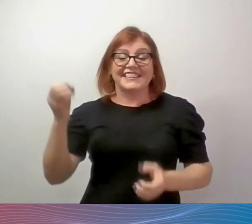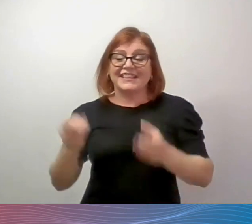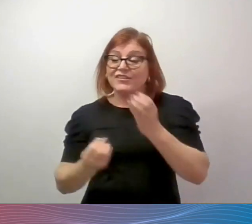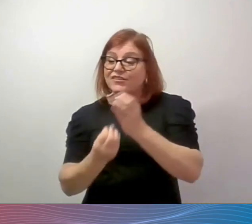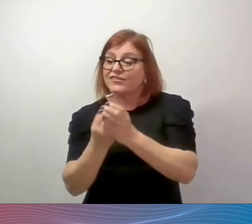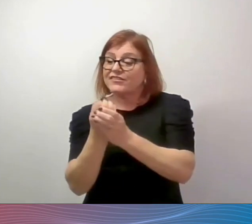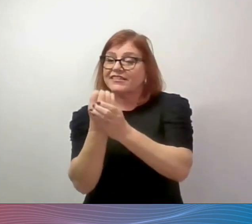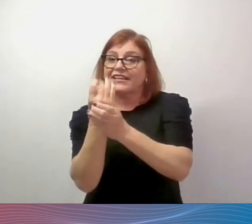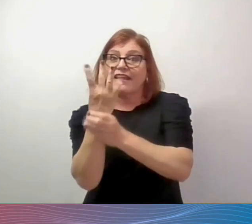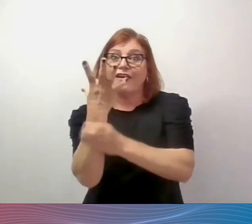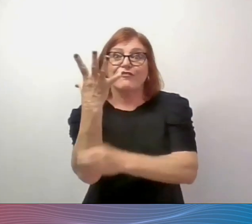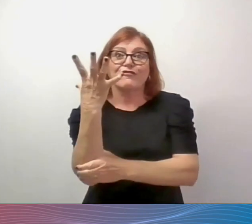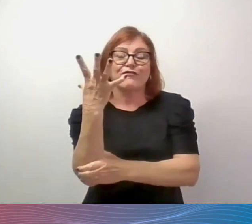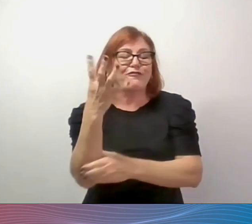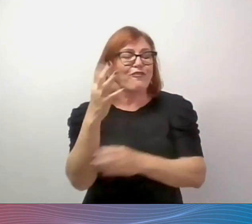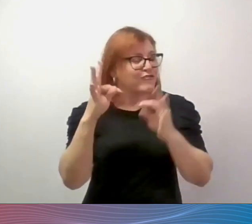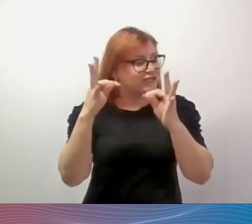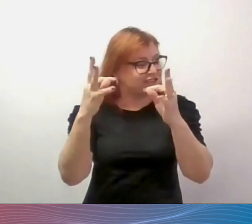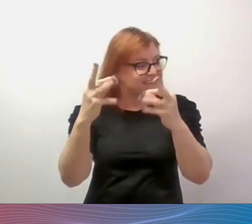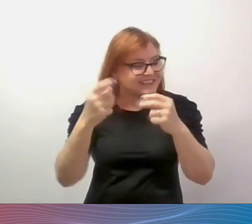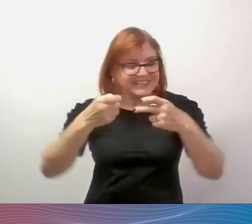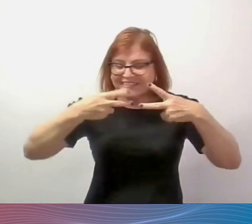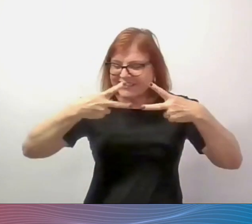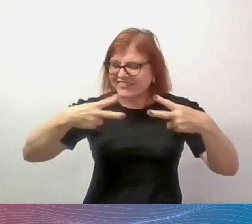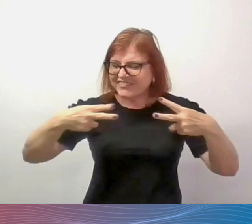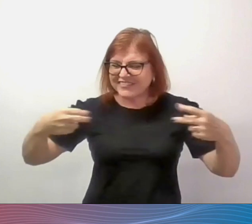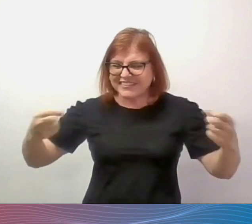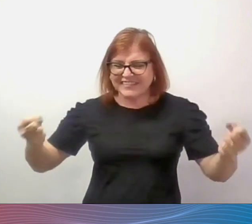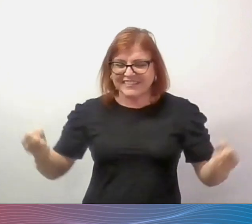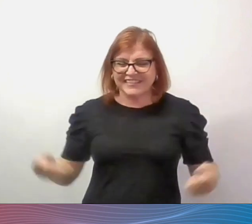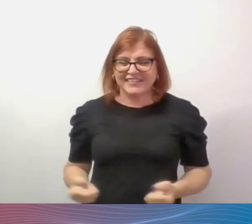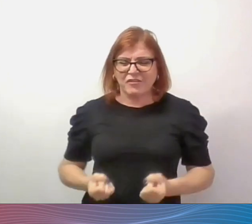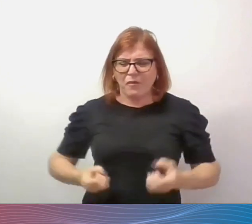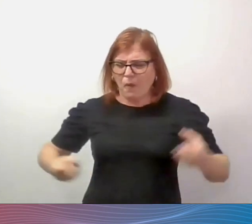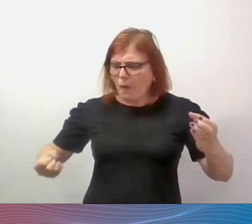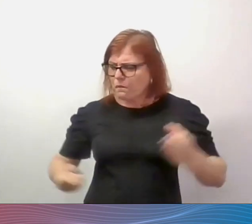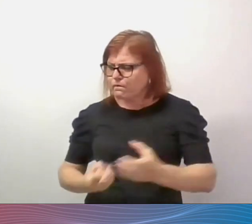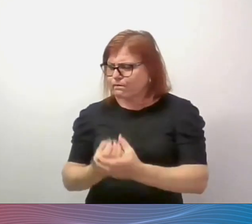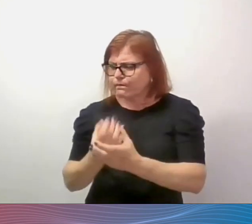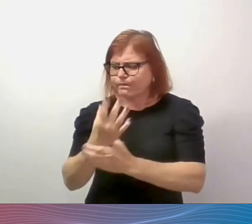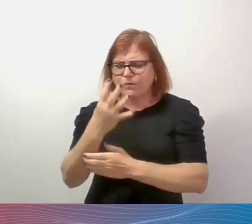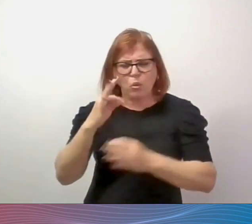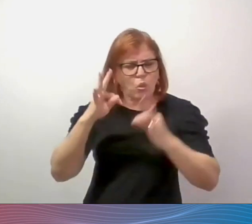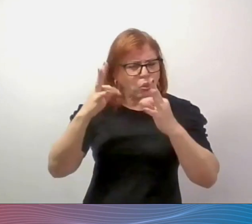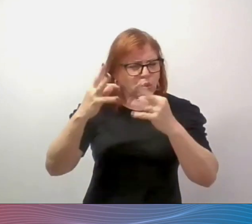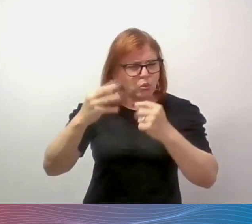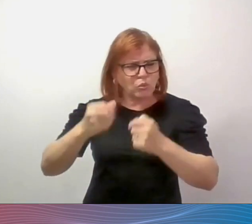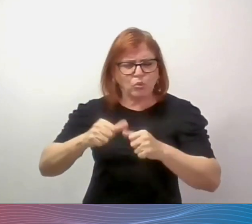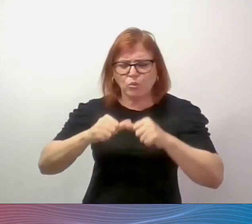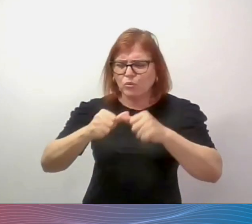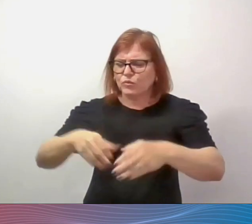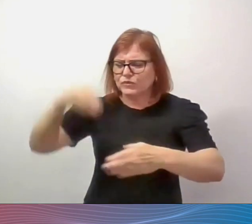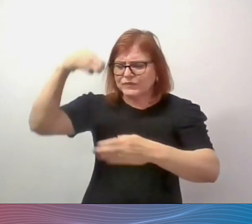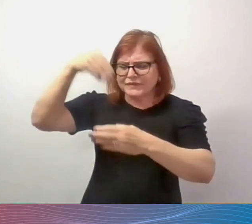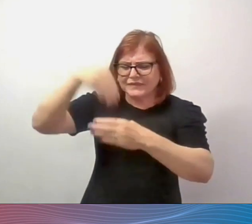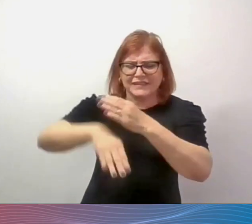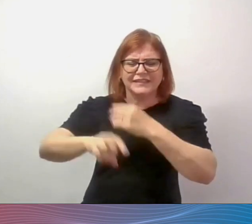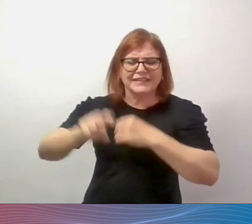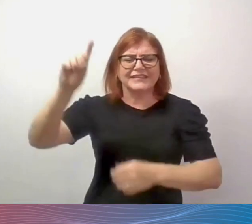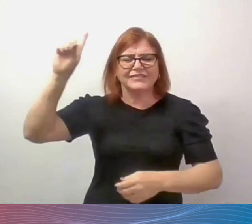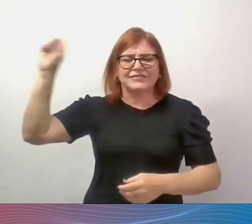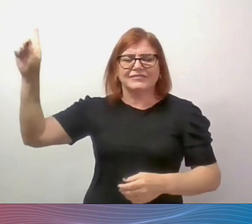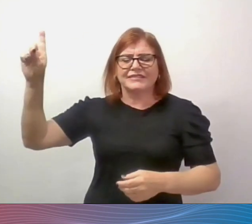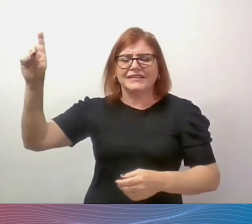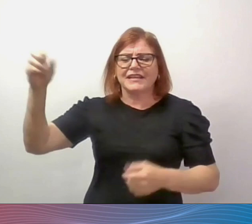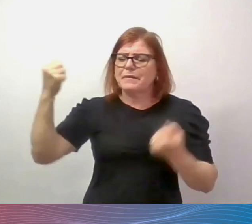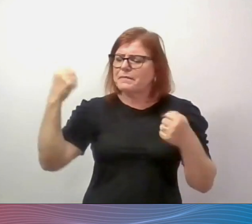everything. Ele tem toda a abundância, toda a riqueza. He has all the abundance, all the riches. Ele precisava criar alguma coisa. And